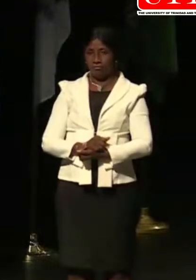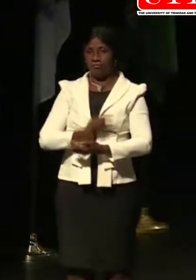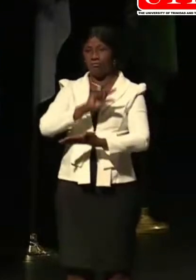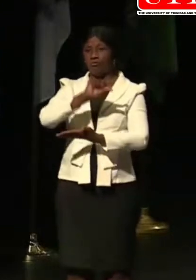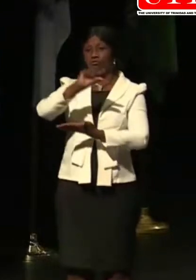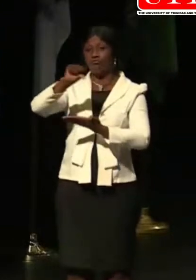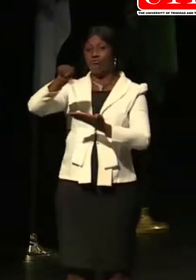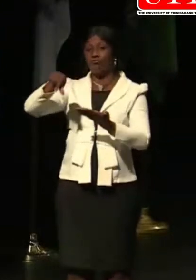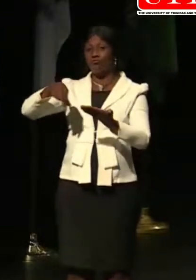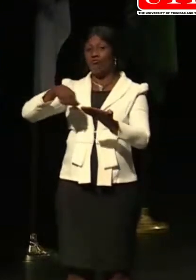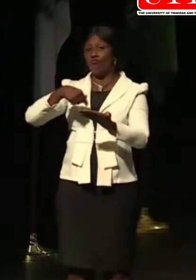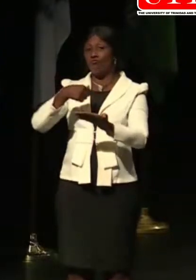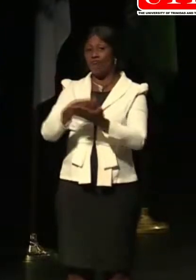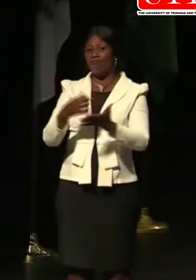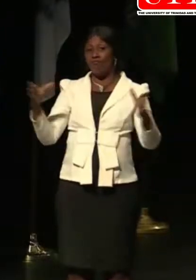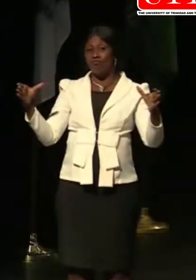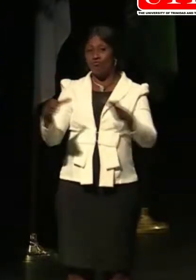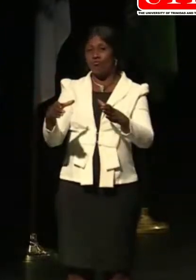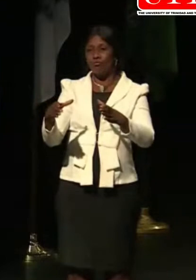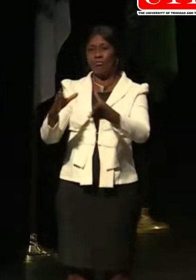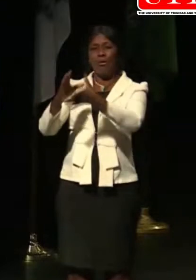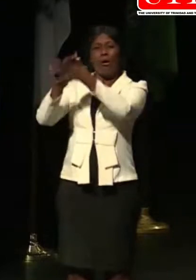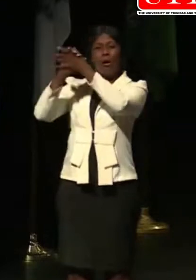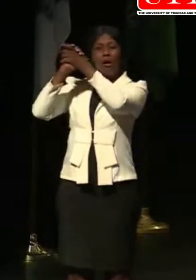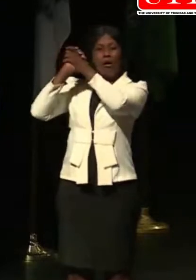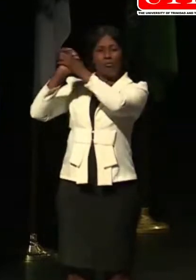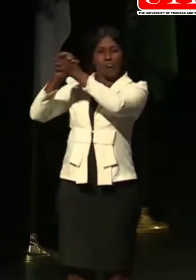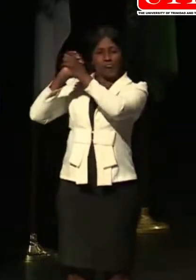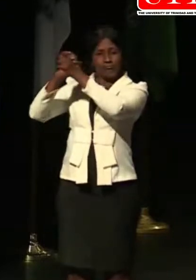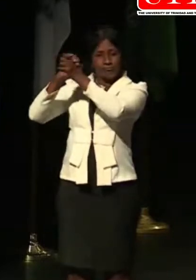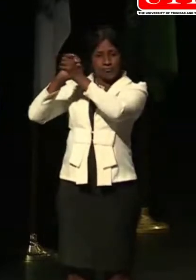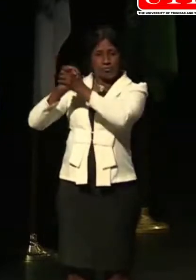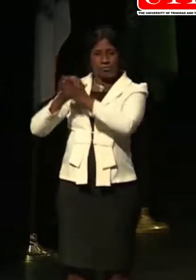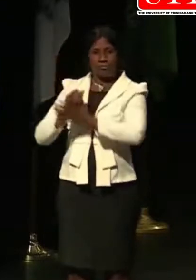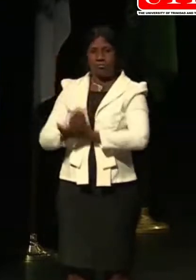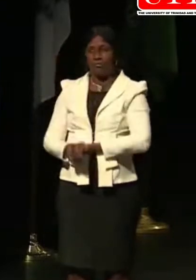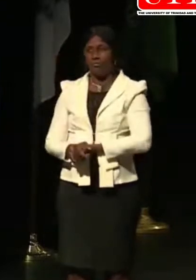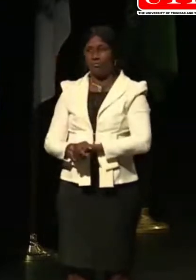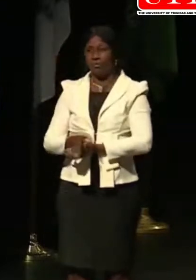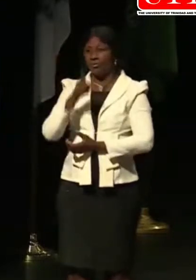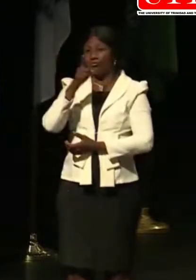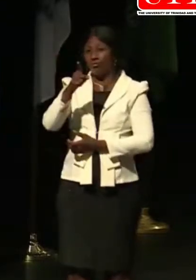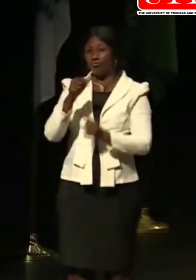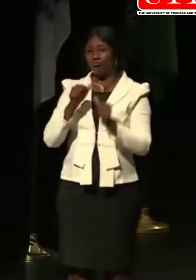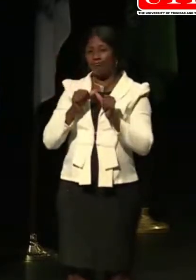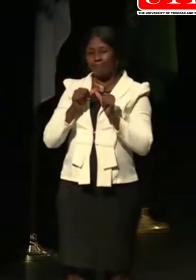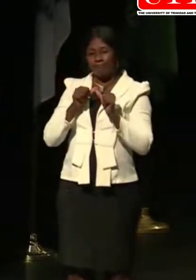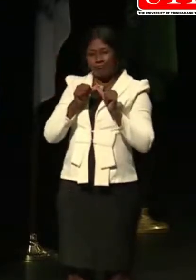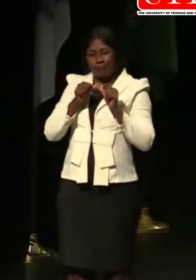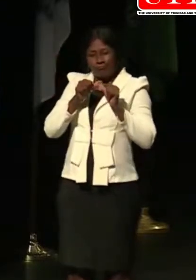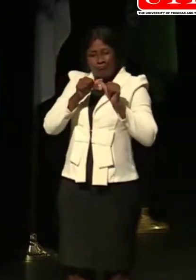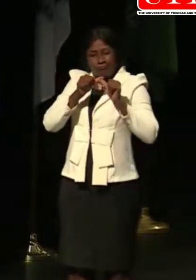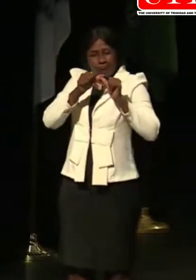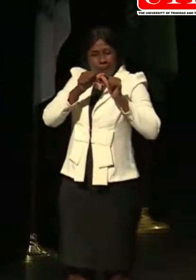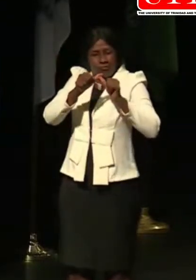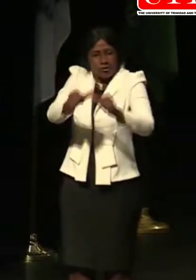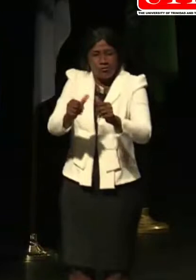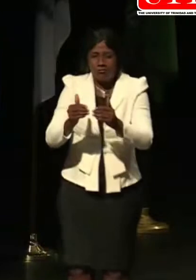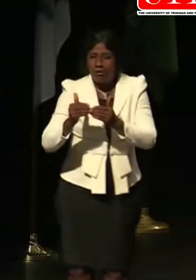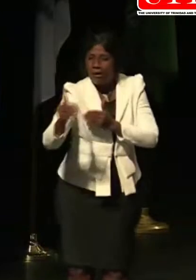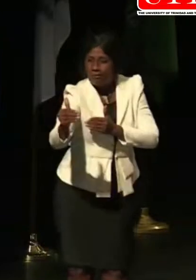Graduates, congratulations to you. You pressed forward, I'm sure, under very